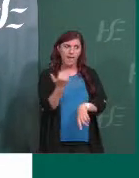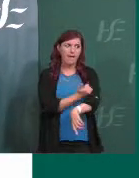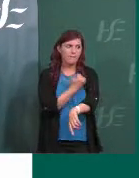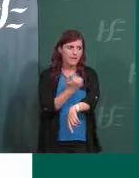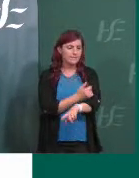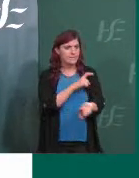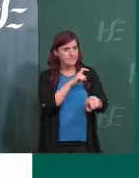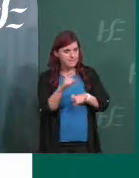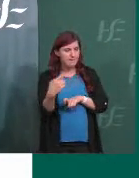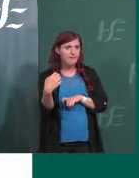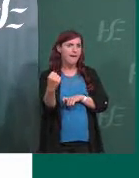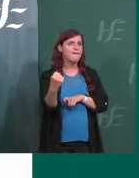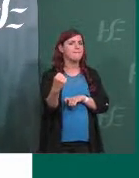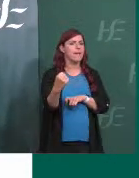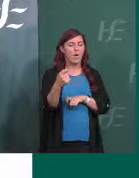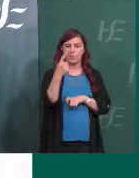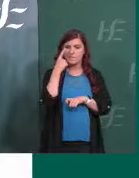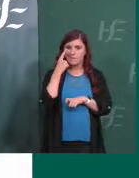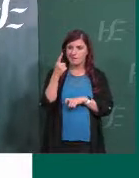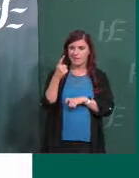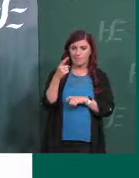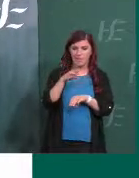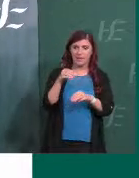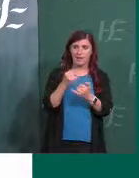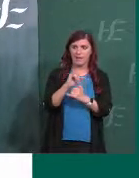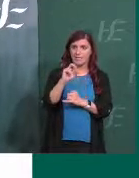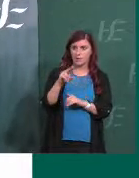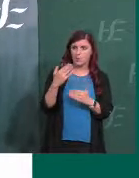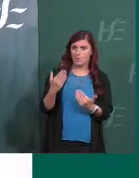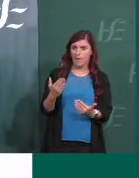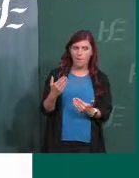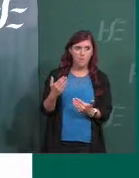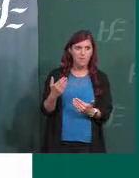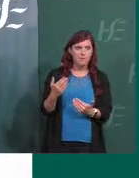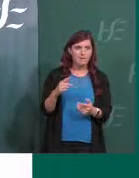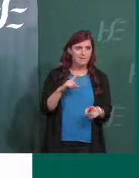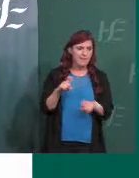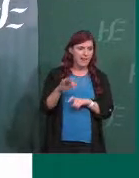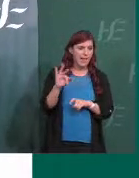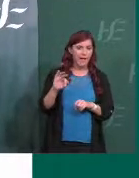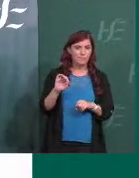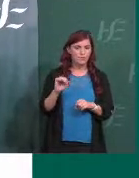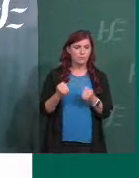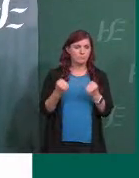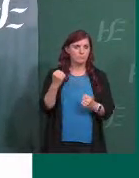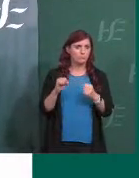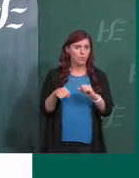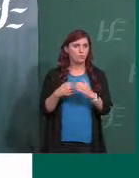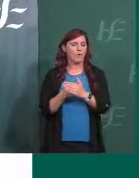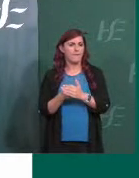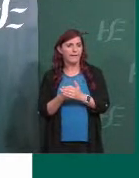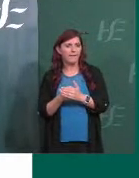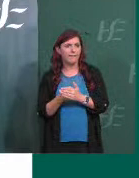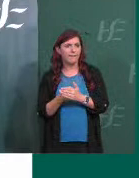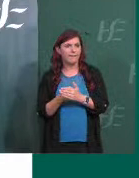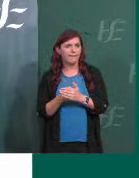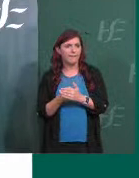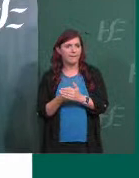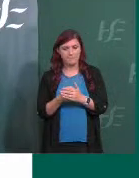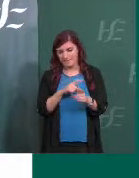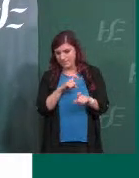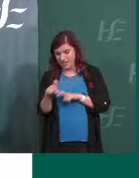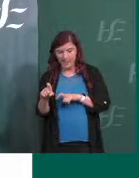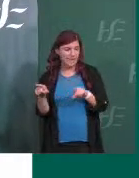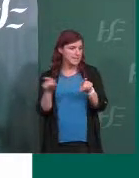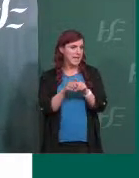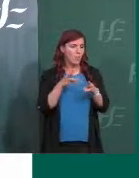doing the ICU ward round, we see people in ICU after road traffic accidents, more of them if they weren't wearing seatbelt, but you do still see people.